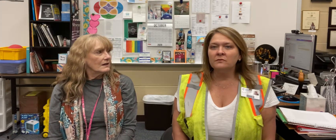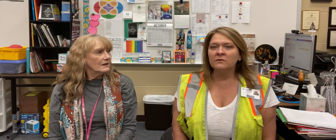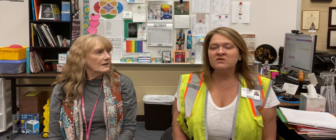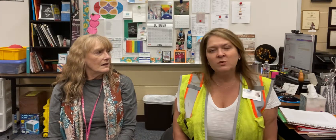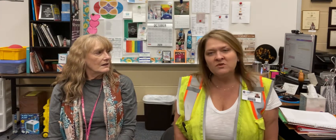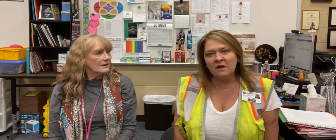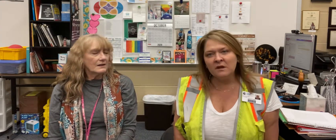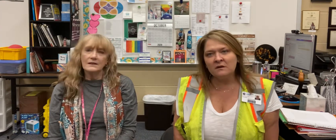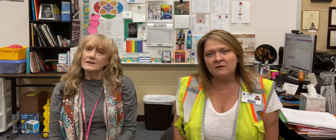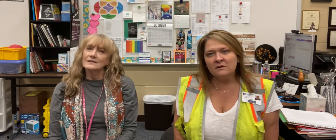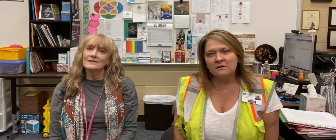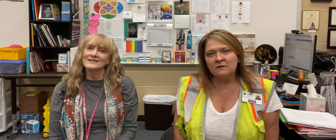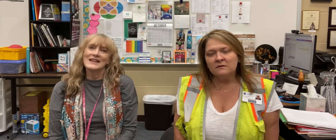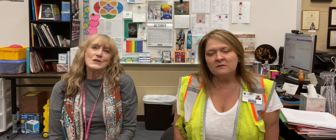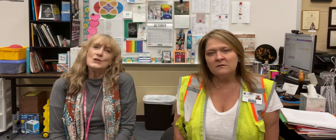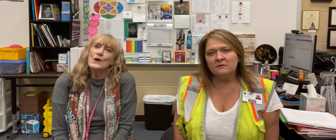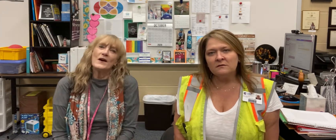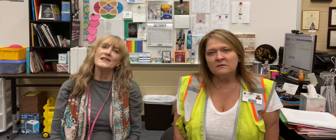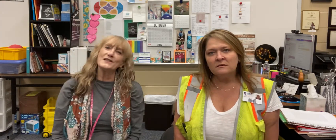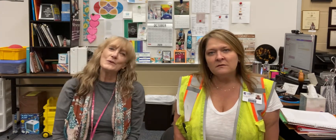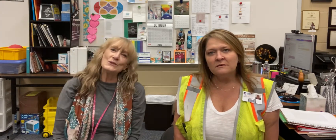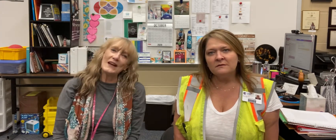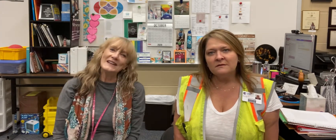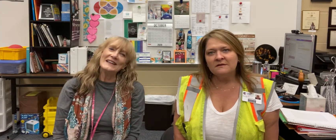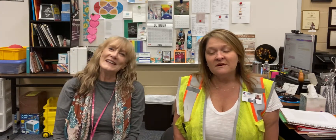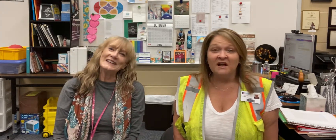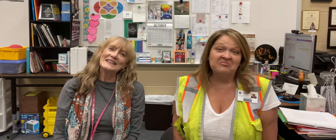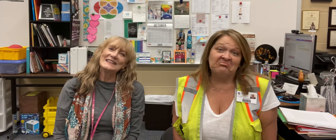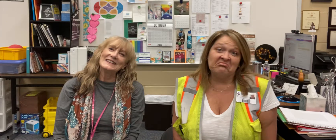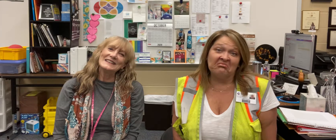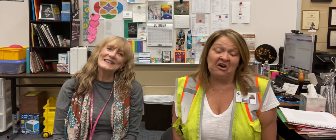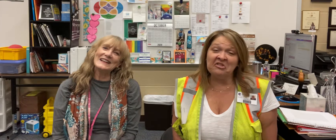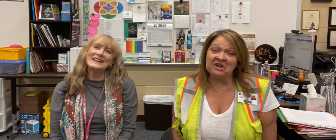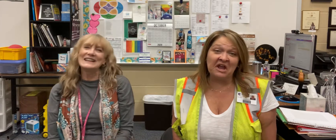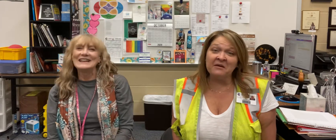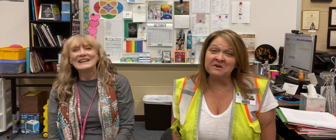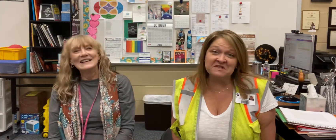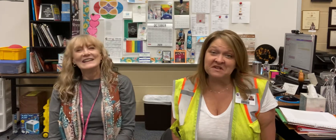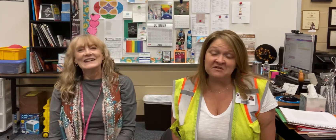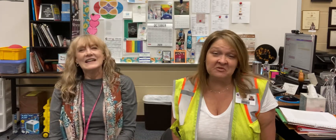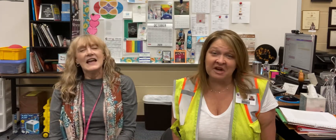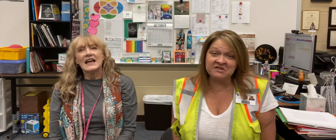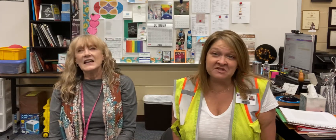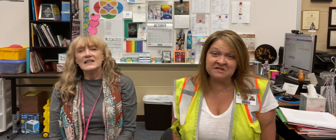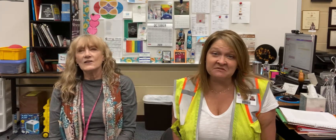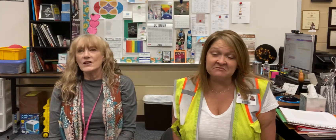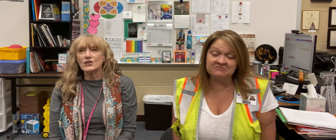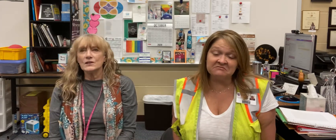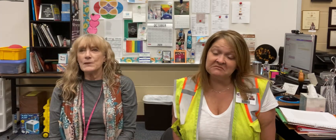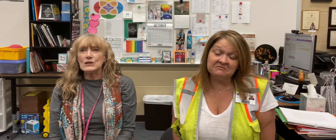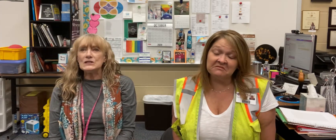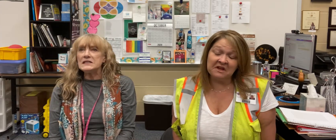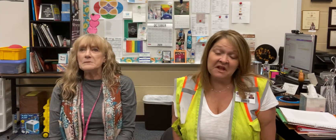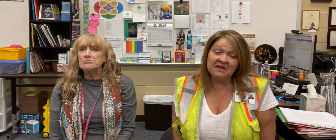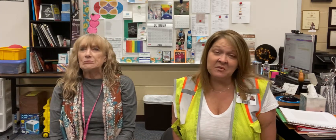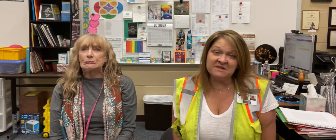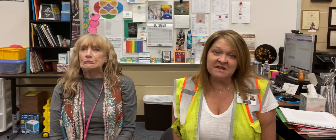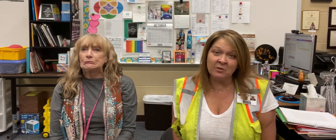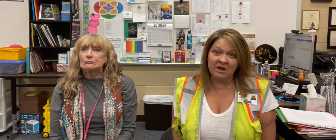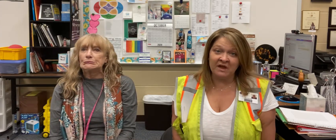Should we try it? You know us. We'll try anything. All that can happen is that it crashes and... crashes and burns. And then we say, well, that was...